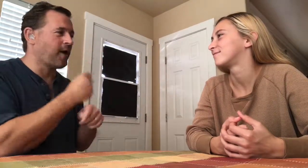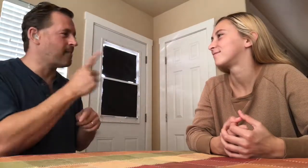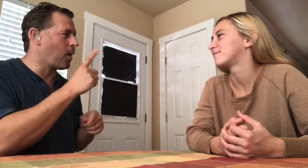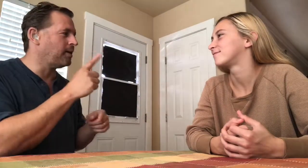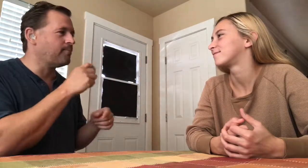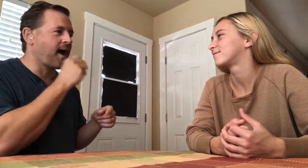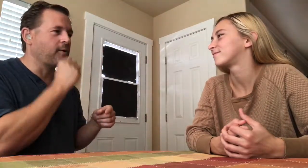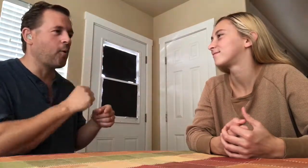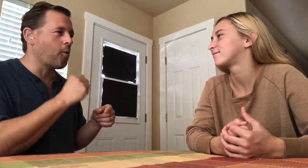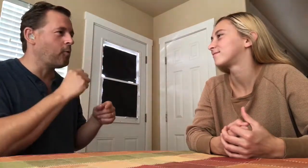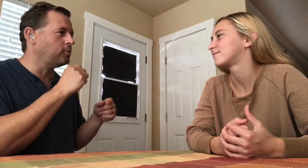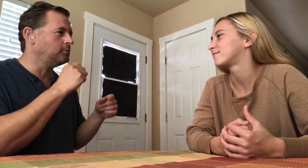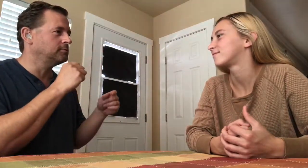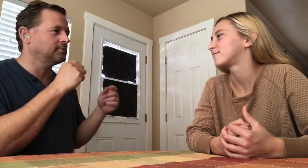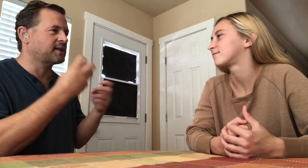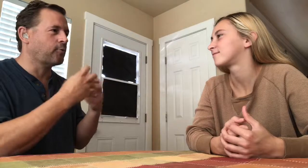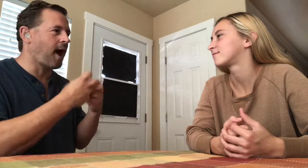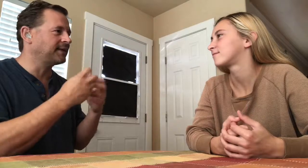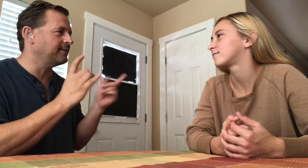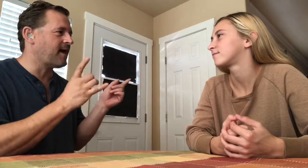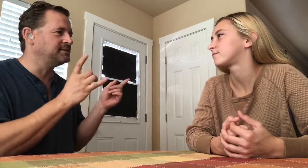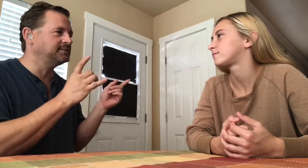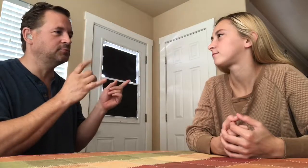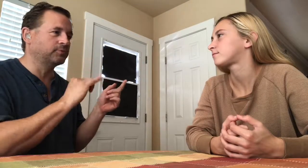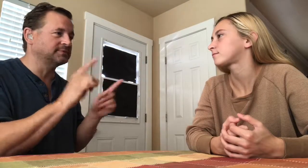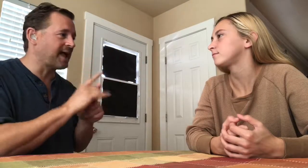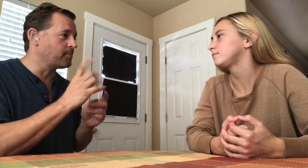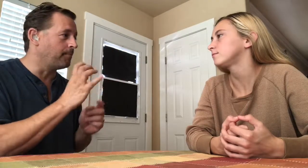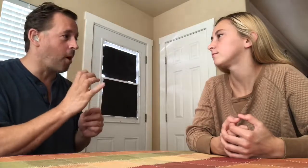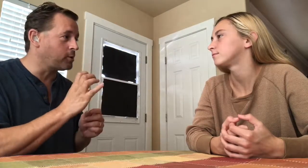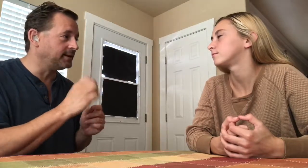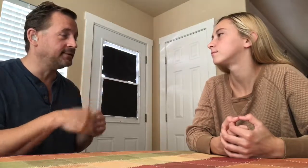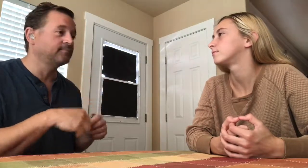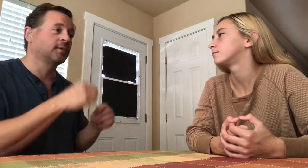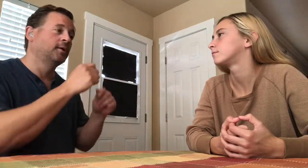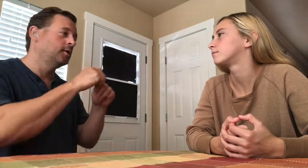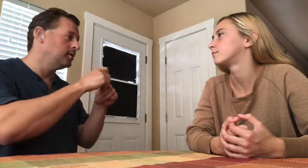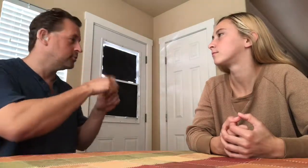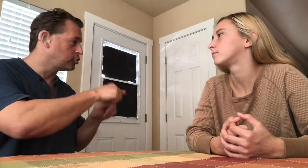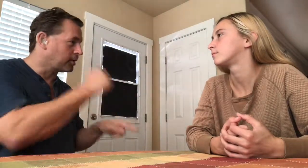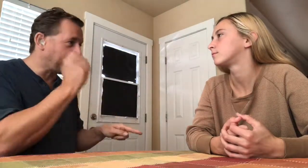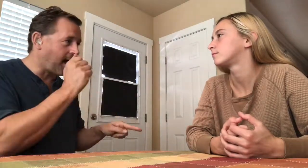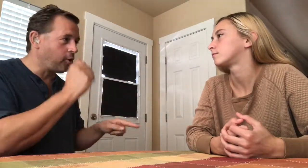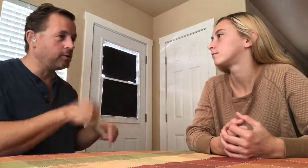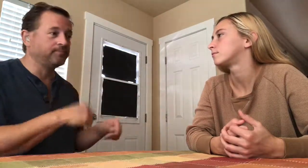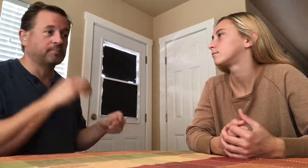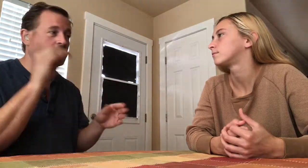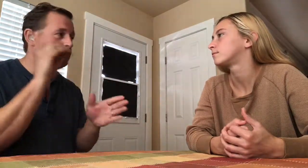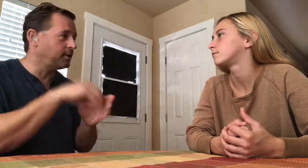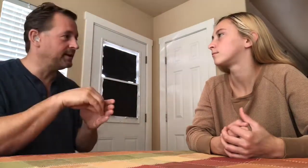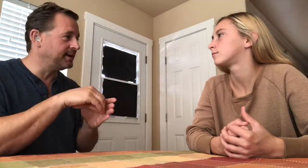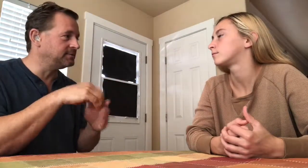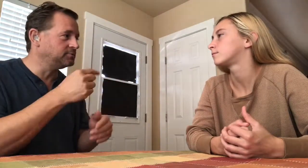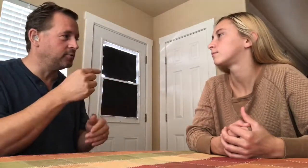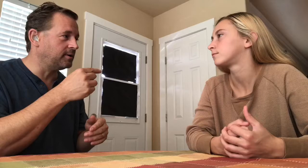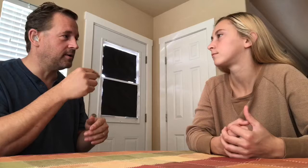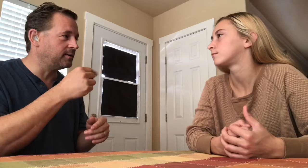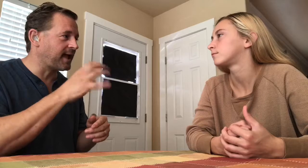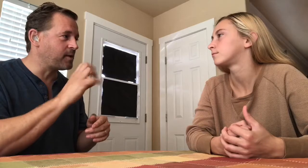Grabbed one of my old electronic devices with the same component, took it out, put it into the